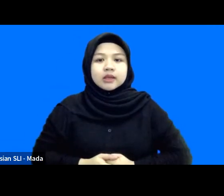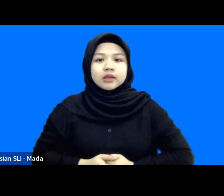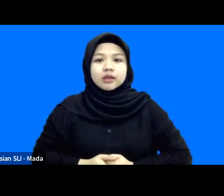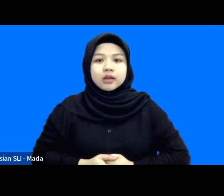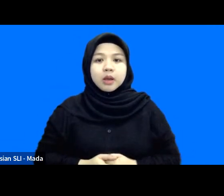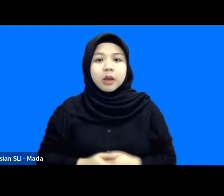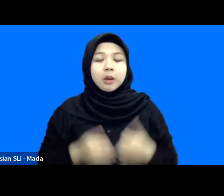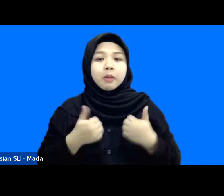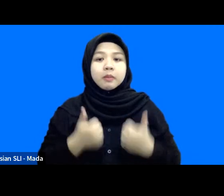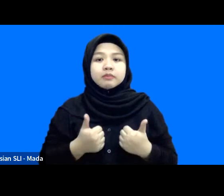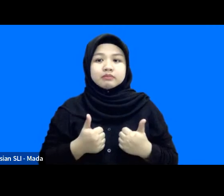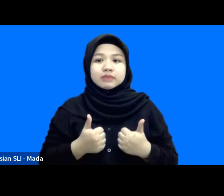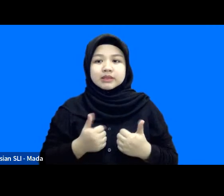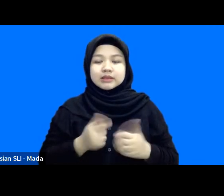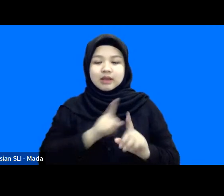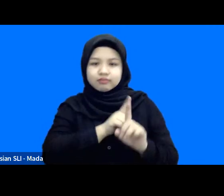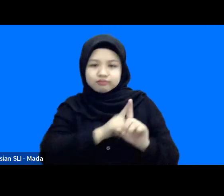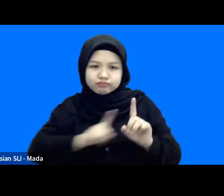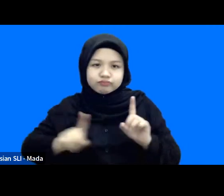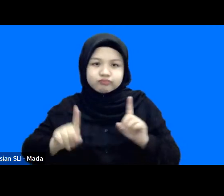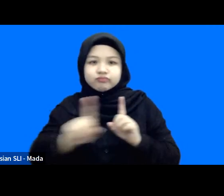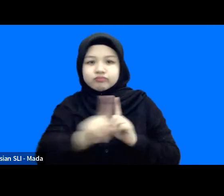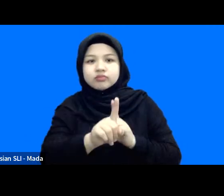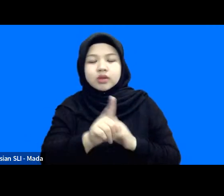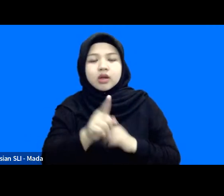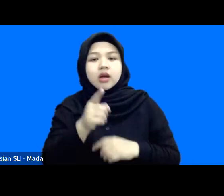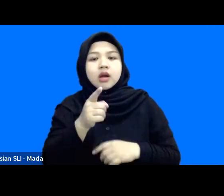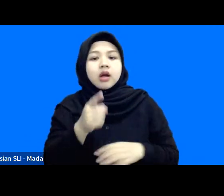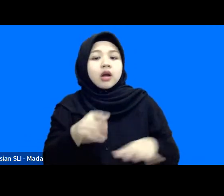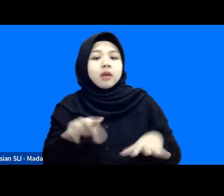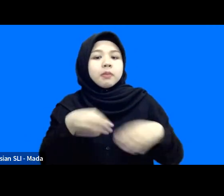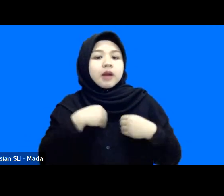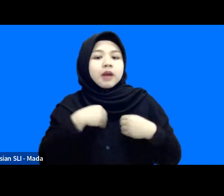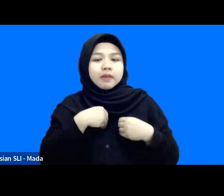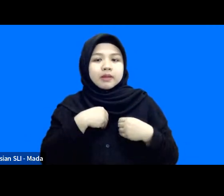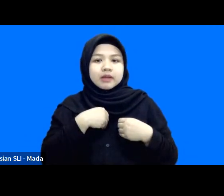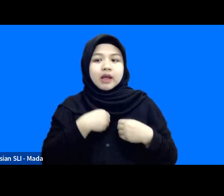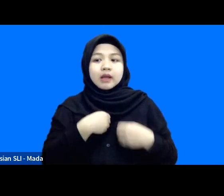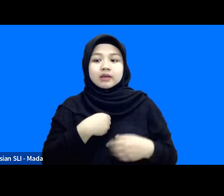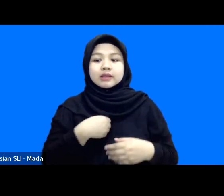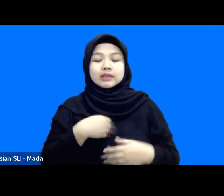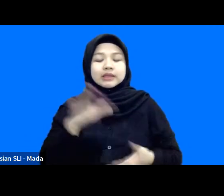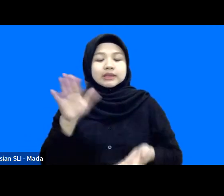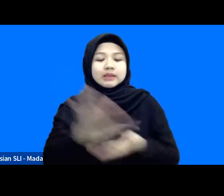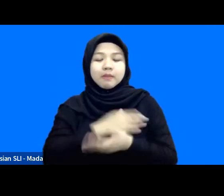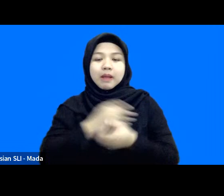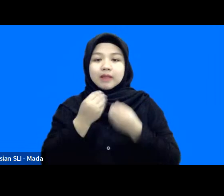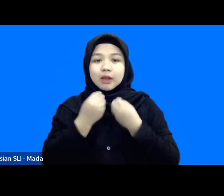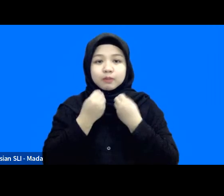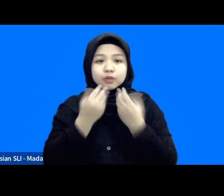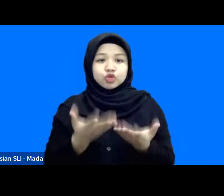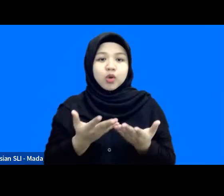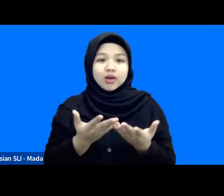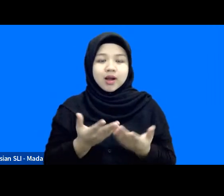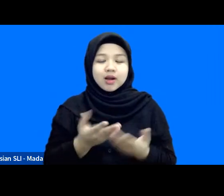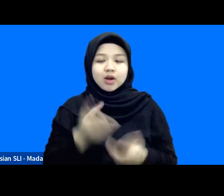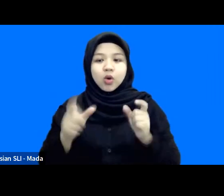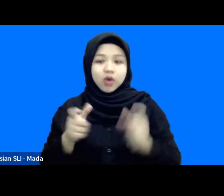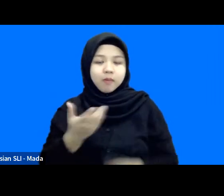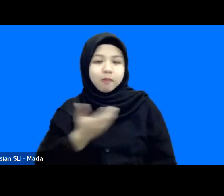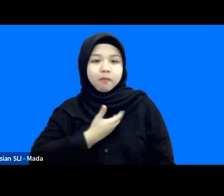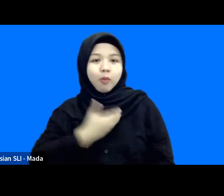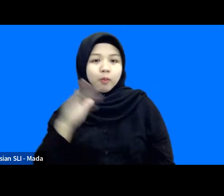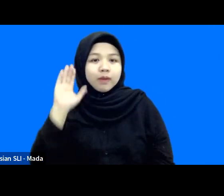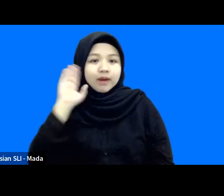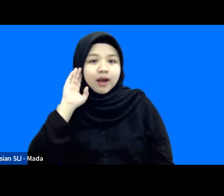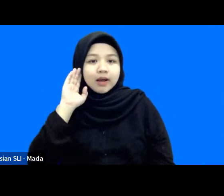untuk bisa mengambil alih dan bisa mendapatkan panggung untuk bersuara dan juga didengarkan. Mungkin seperti